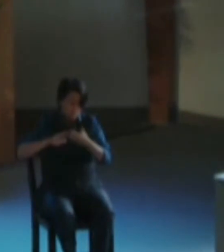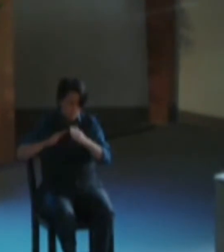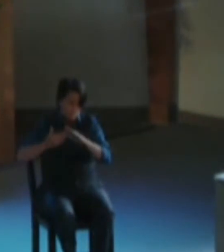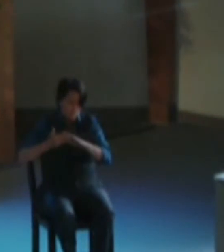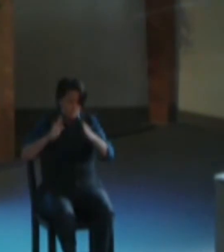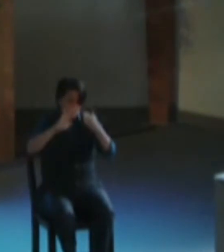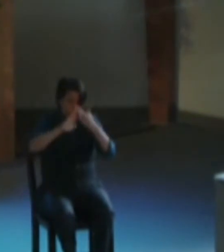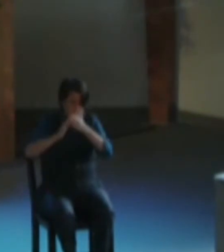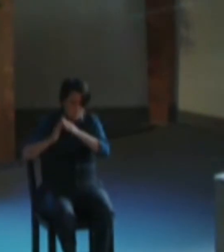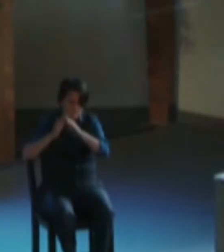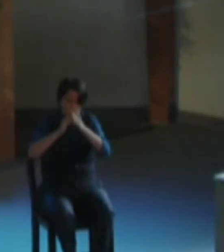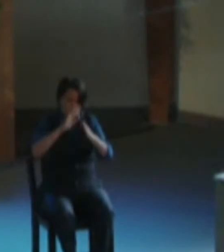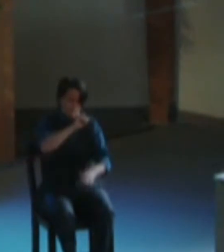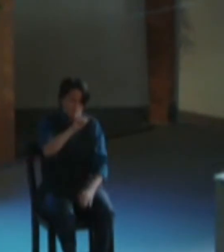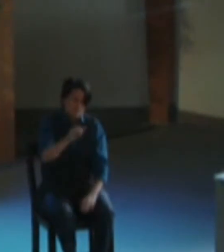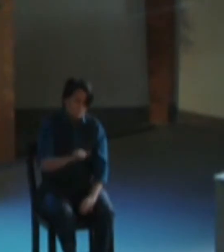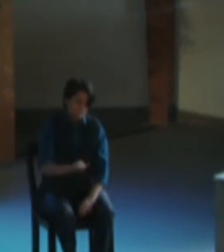Austin.